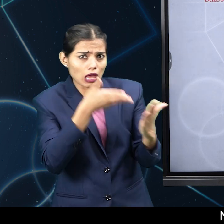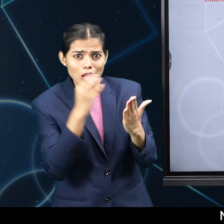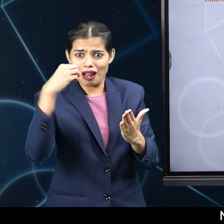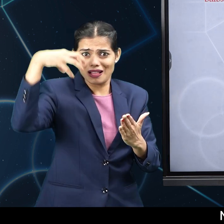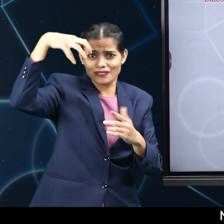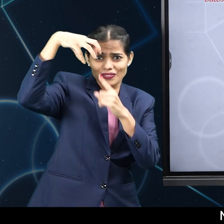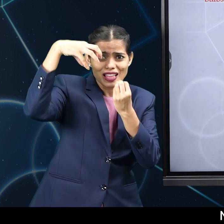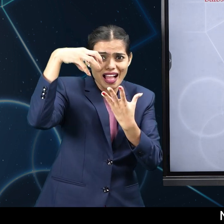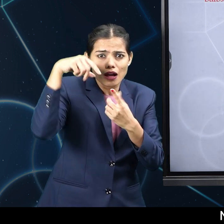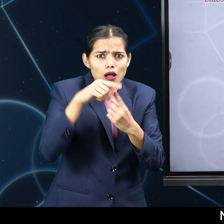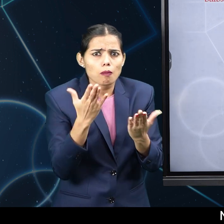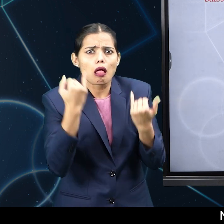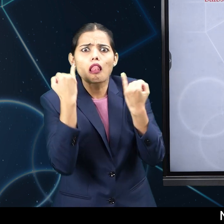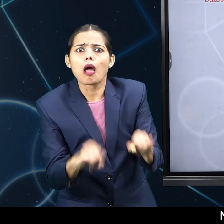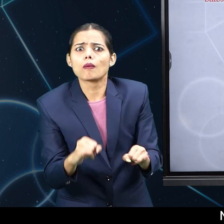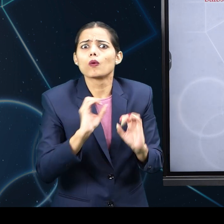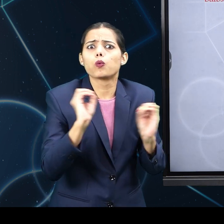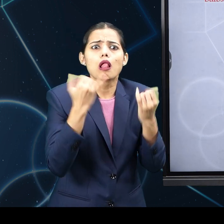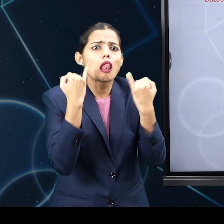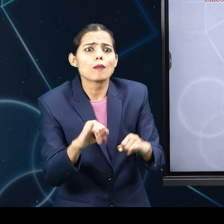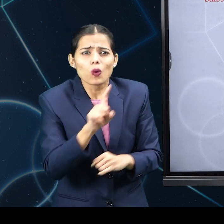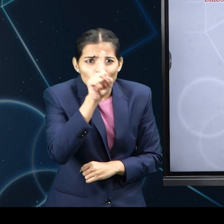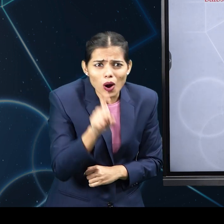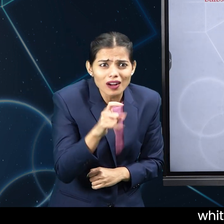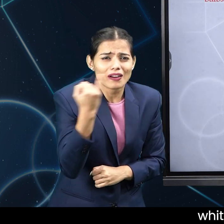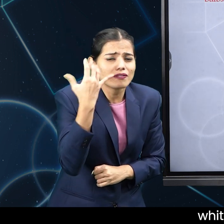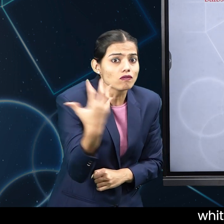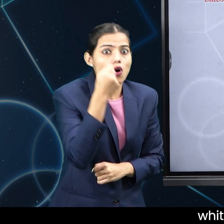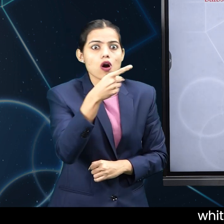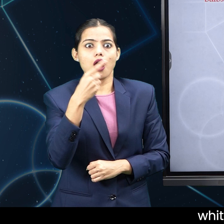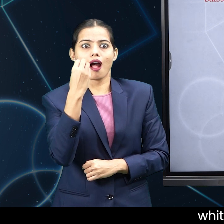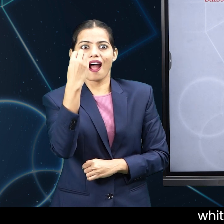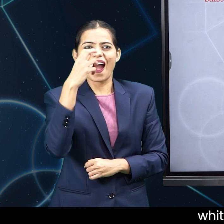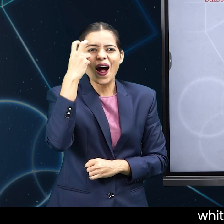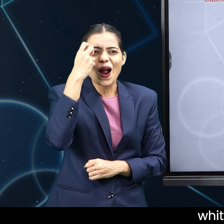Note, orange bulbs are defective and white bulbs are non-defective.